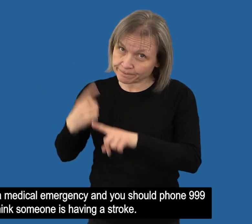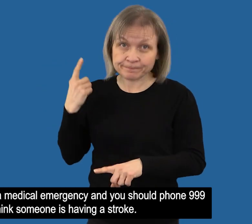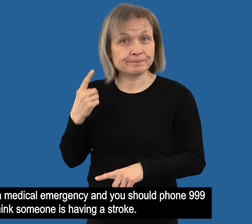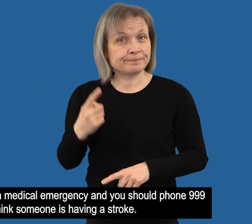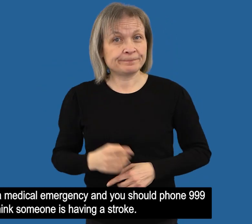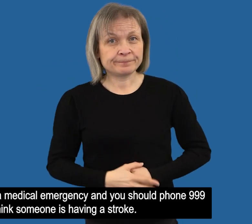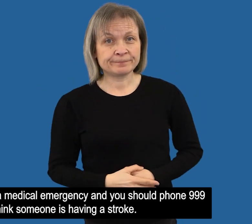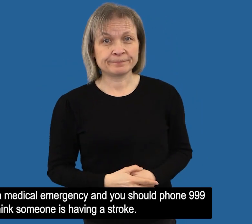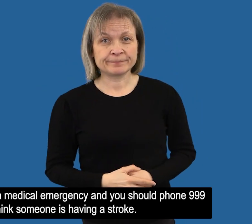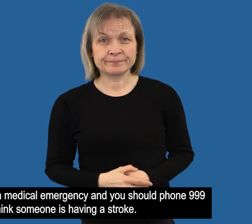stroke.